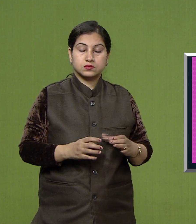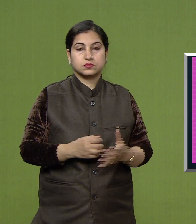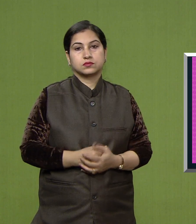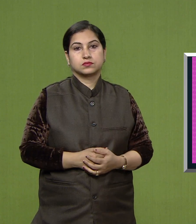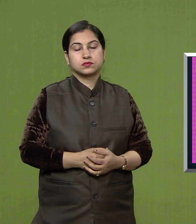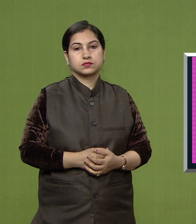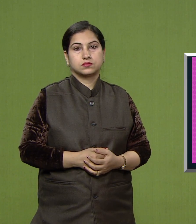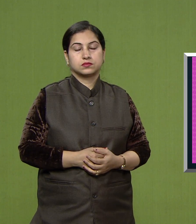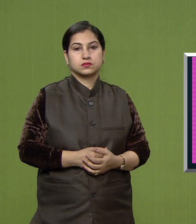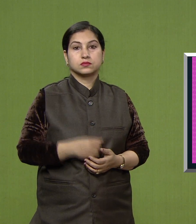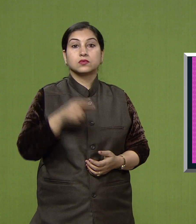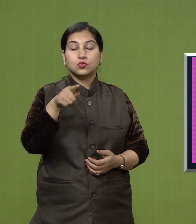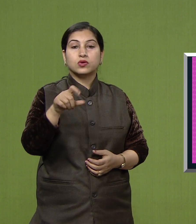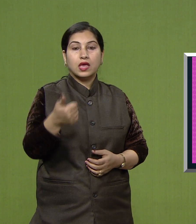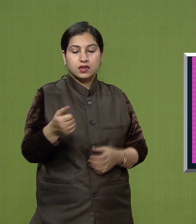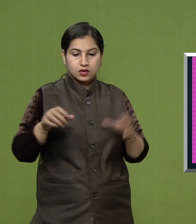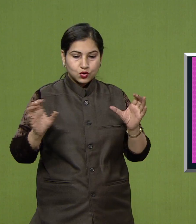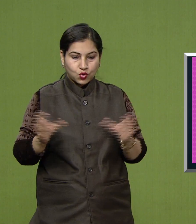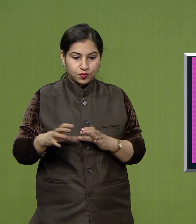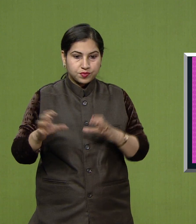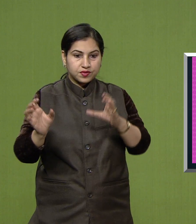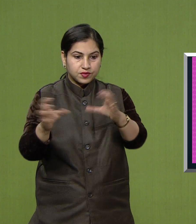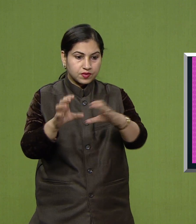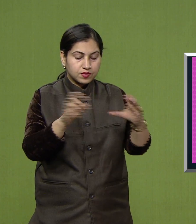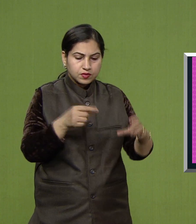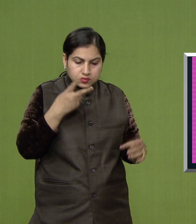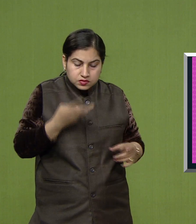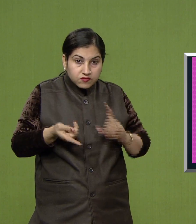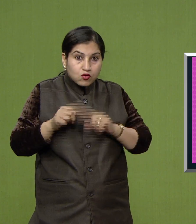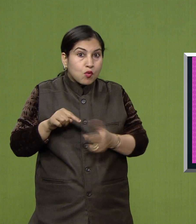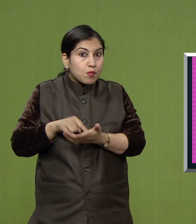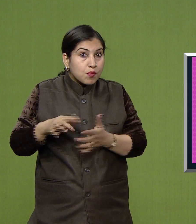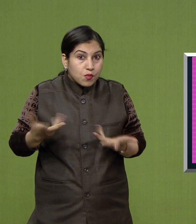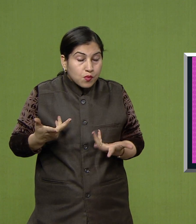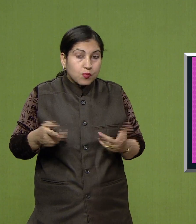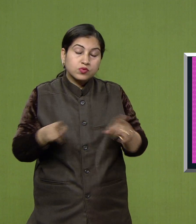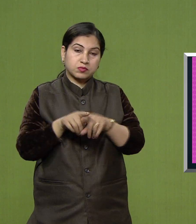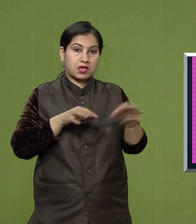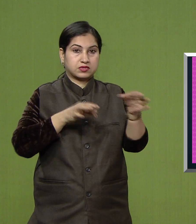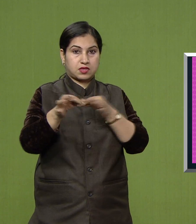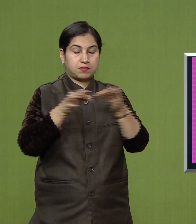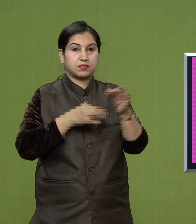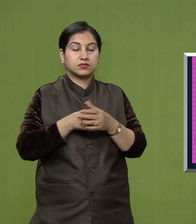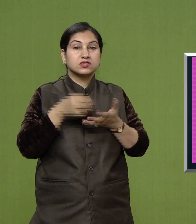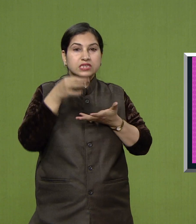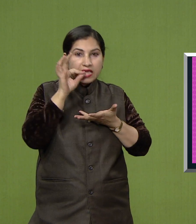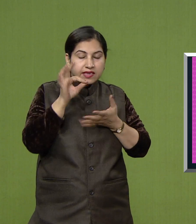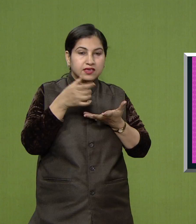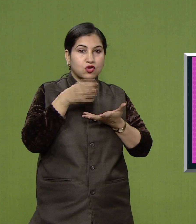You can group stains on the basis of their origin. Example, tea, coffee and